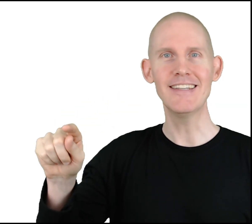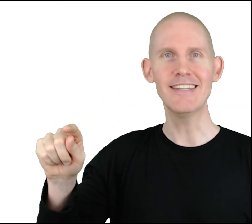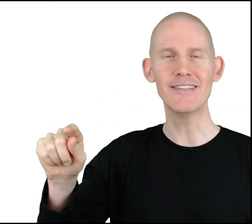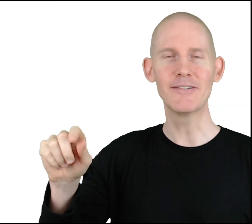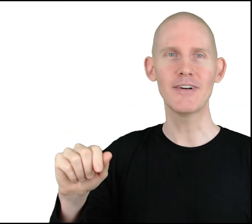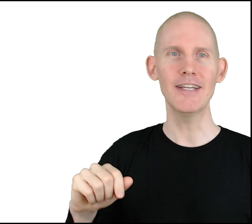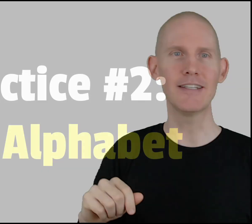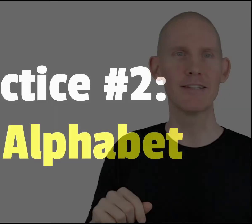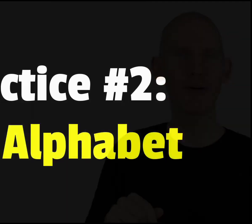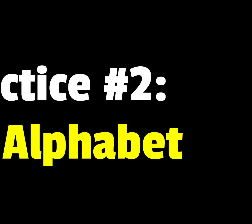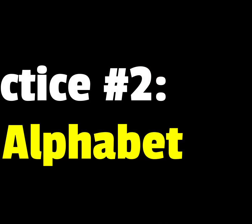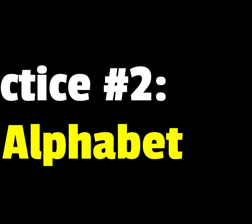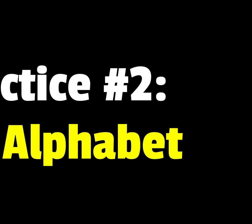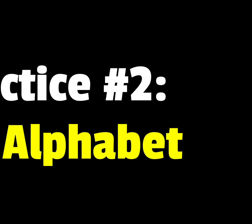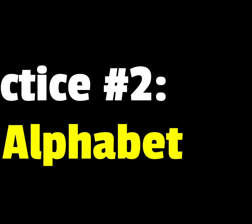Z. Right.